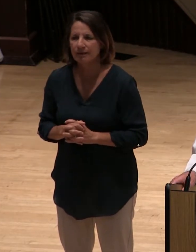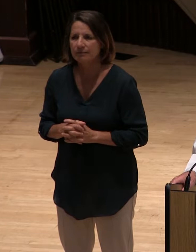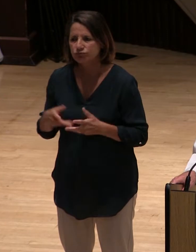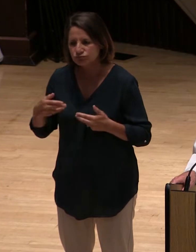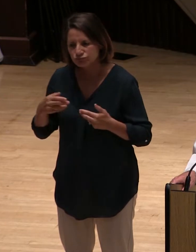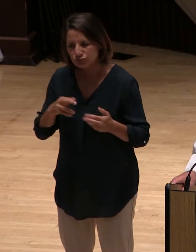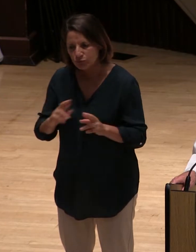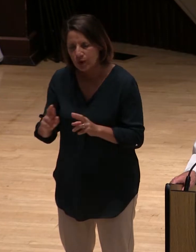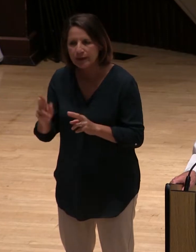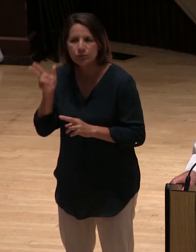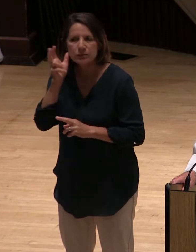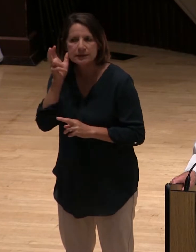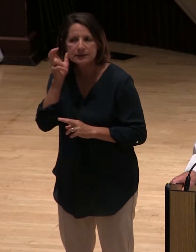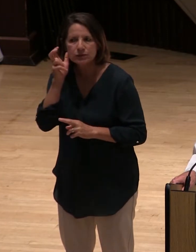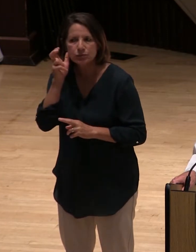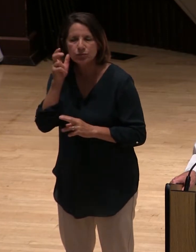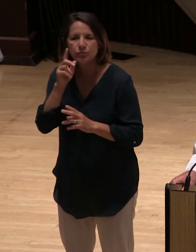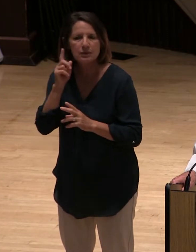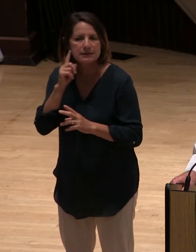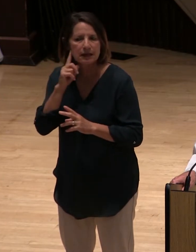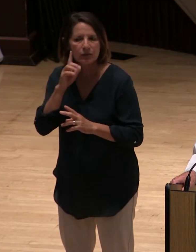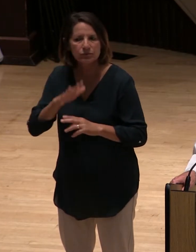around us.